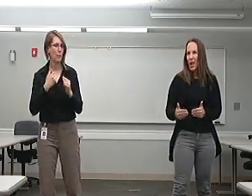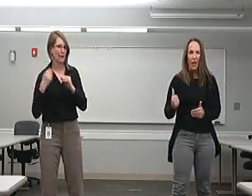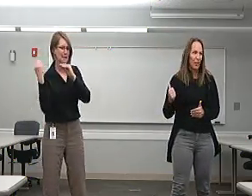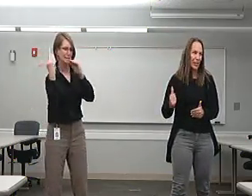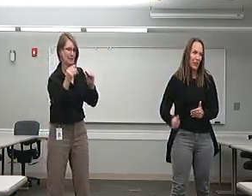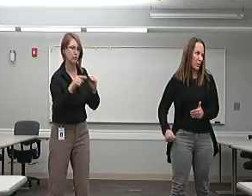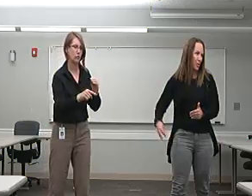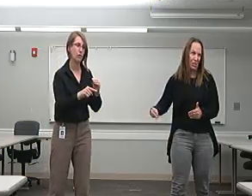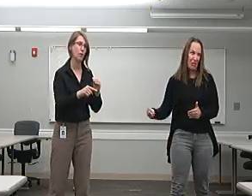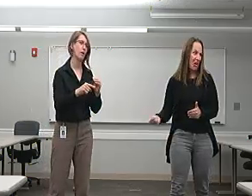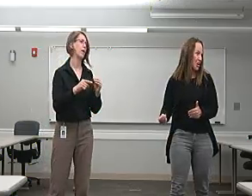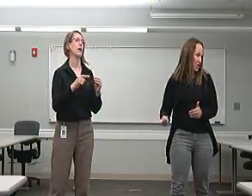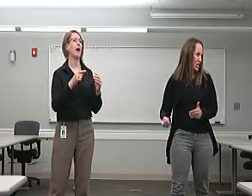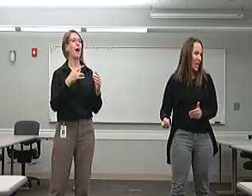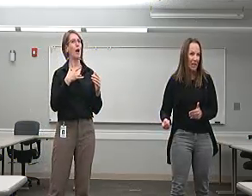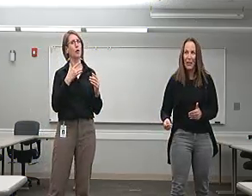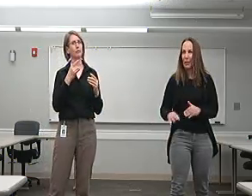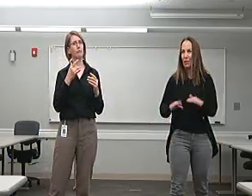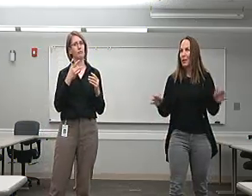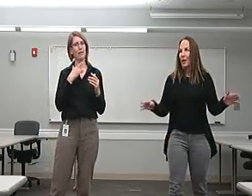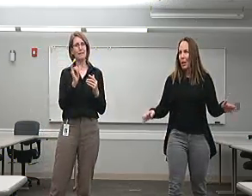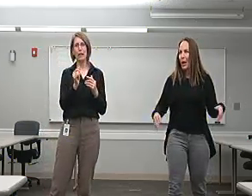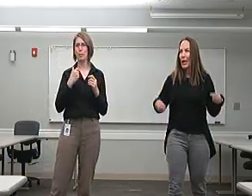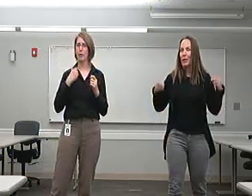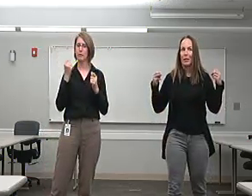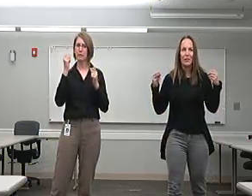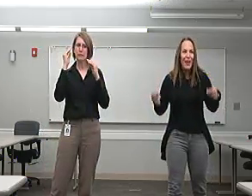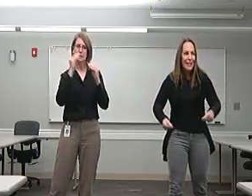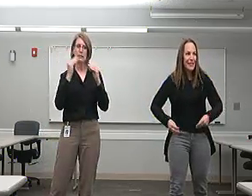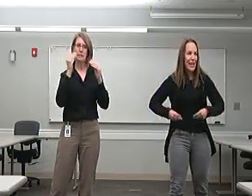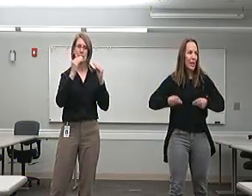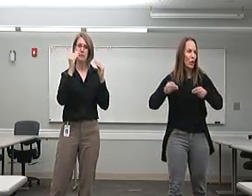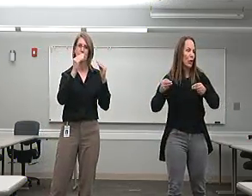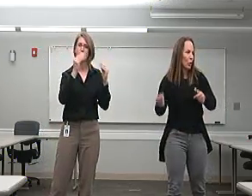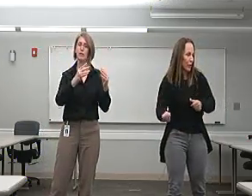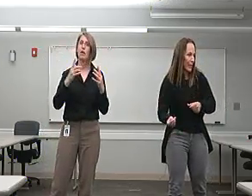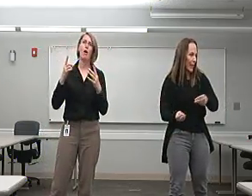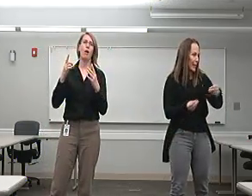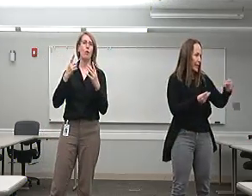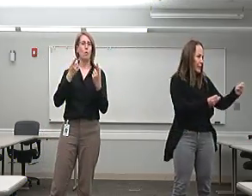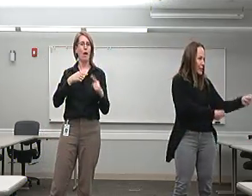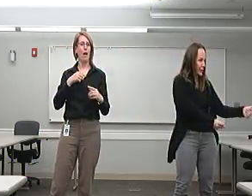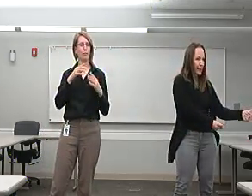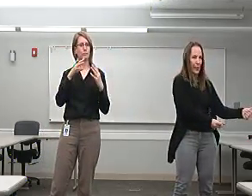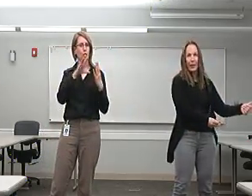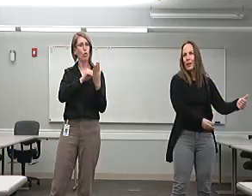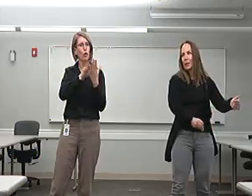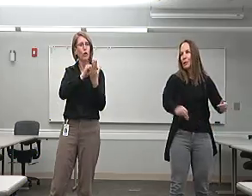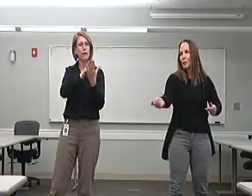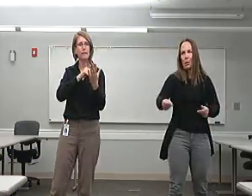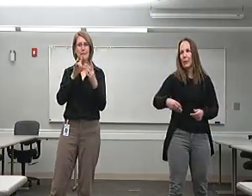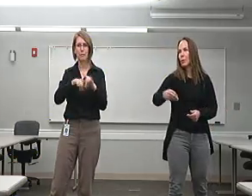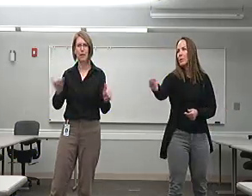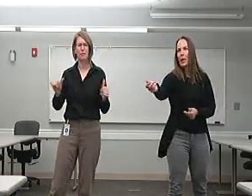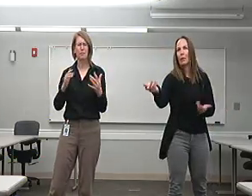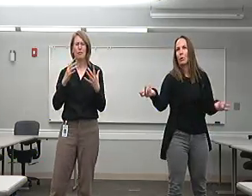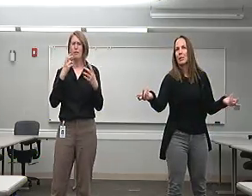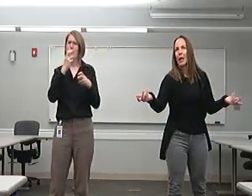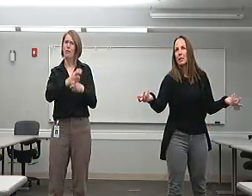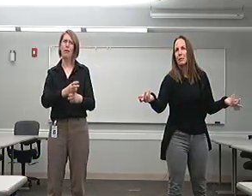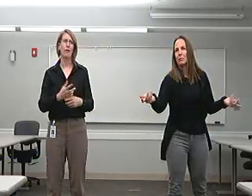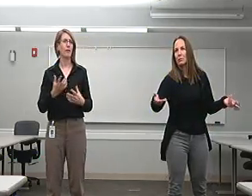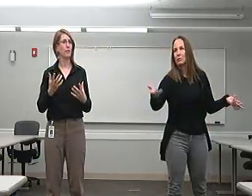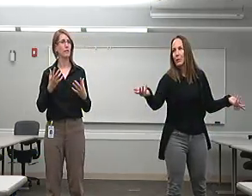just hot on our tail. As fast as I could learn it and give it to Leah, Leah was like, what's next? You